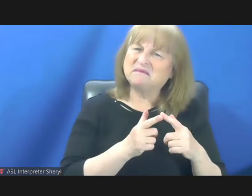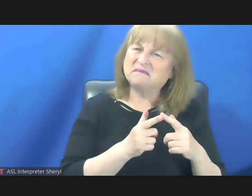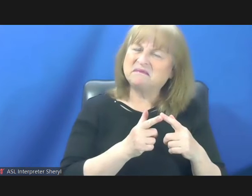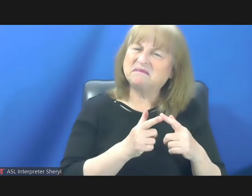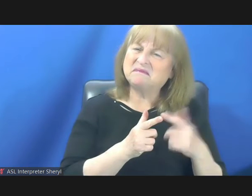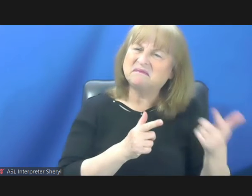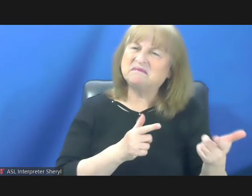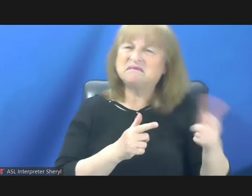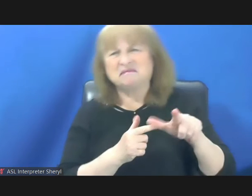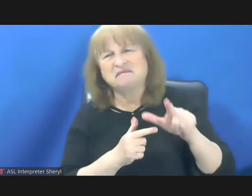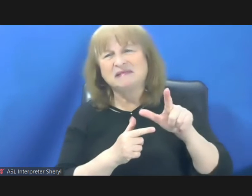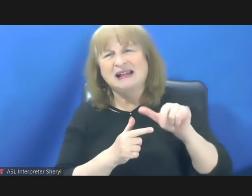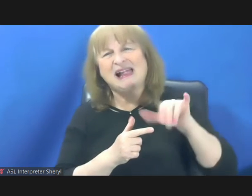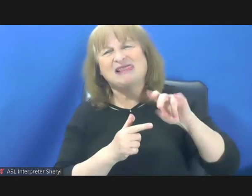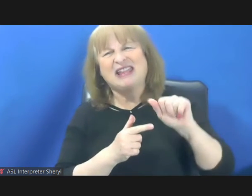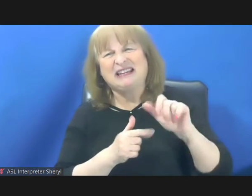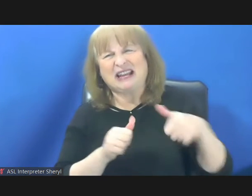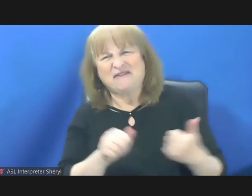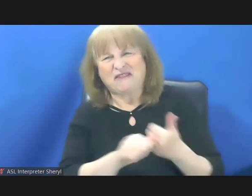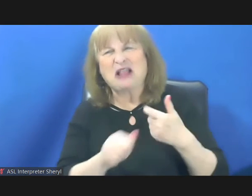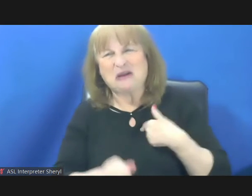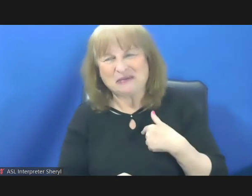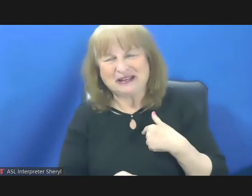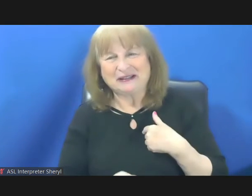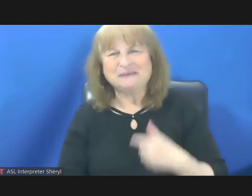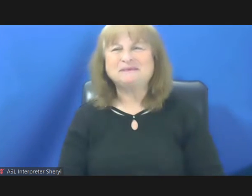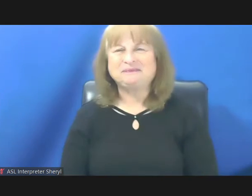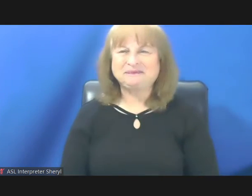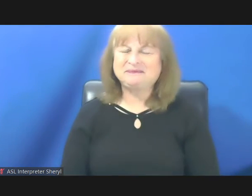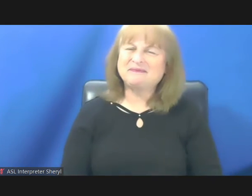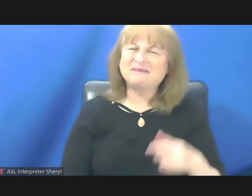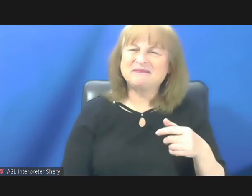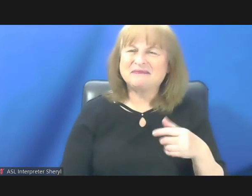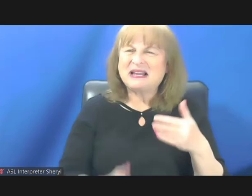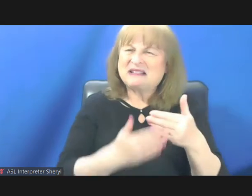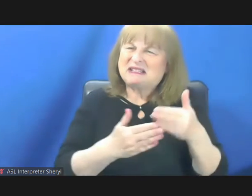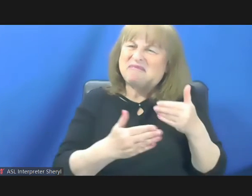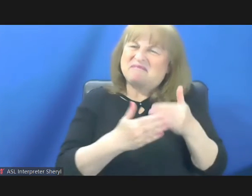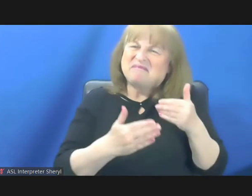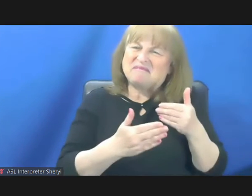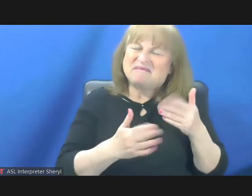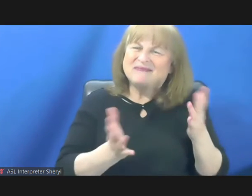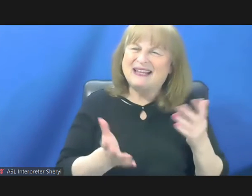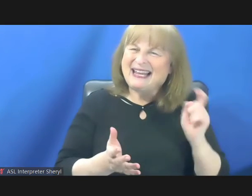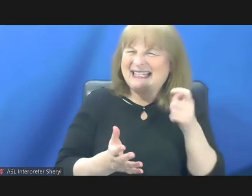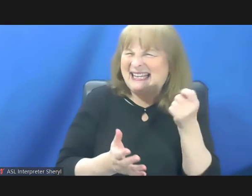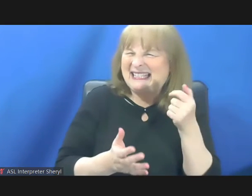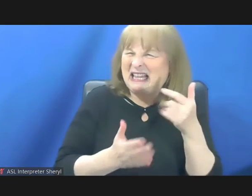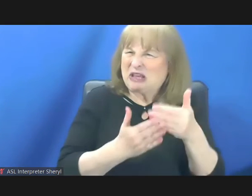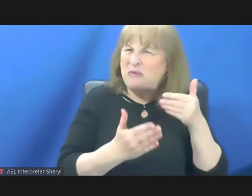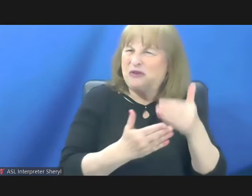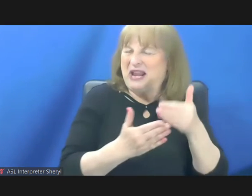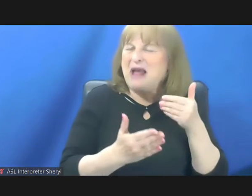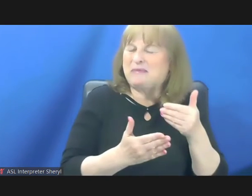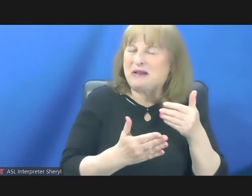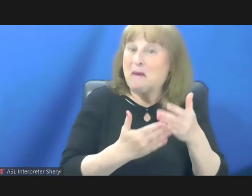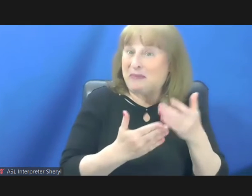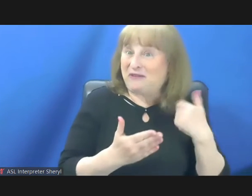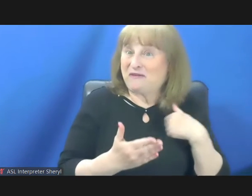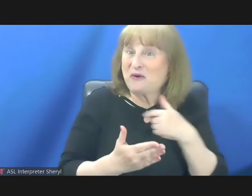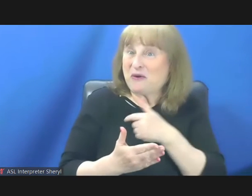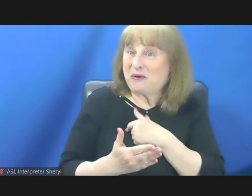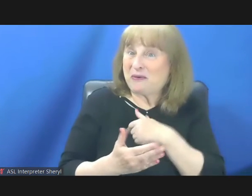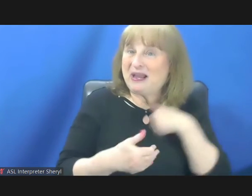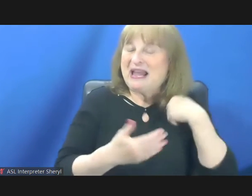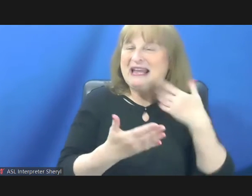cue Lina in to follow. Okay. Just a preamble, because it needs a little preamble, that before we